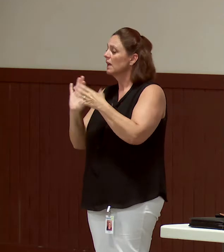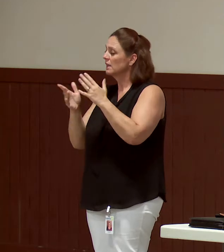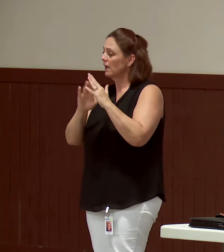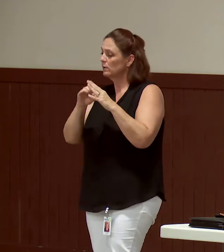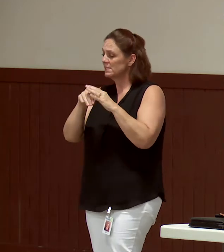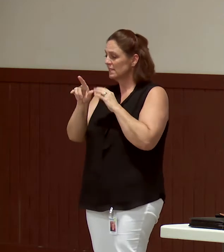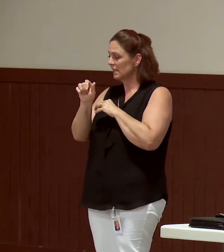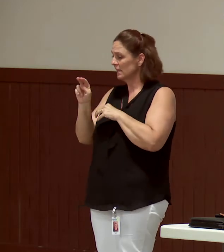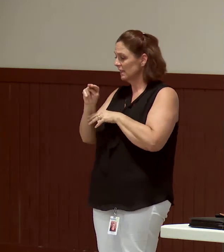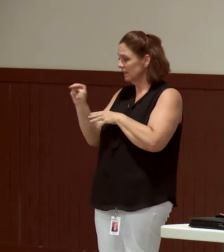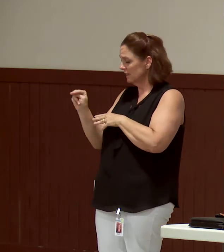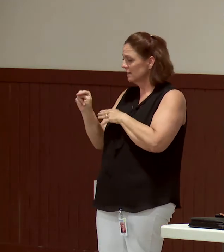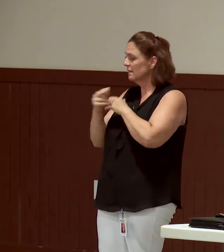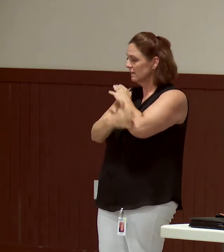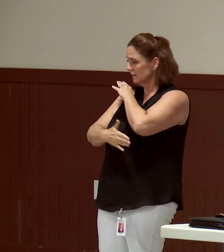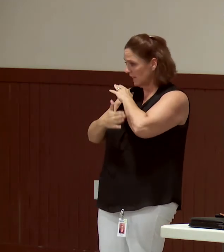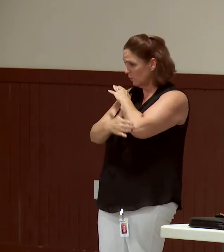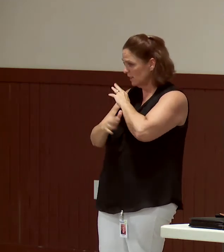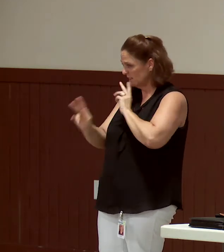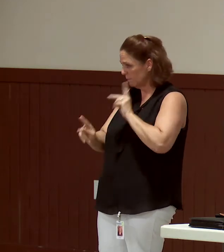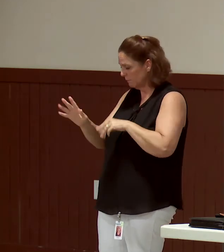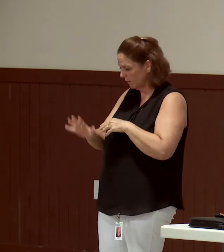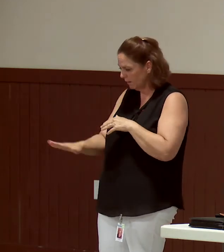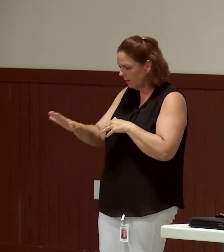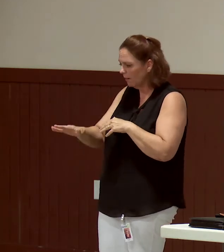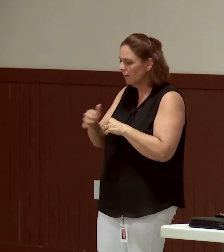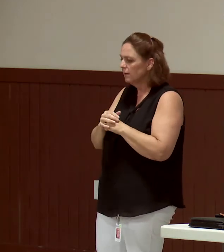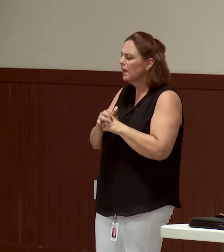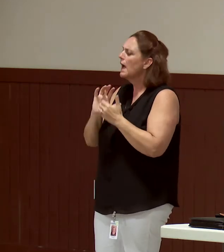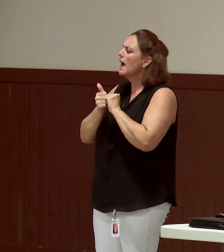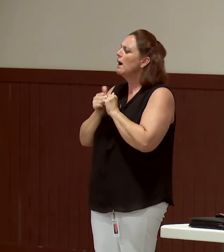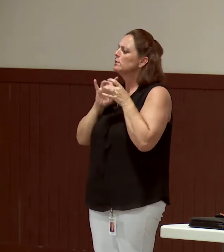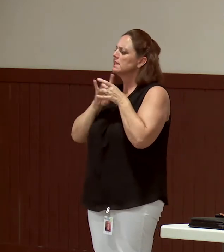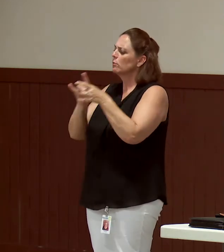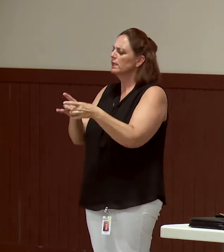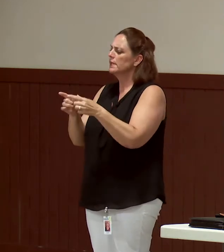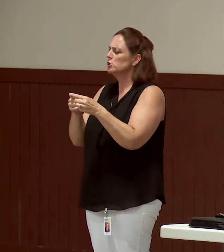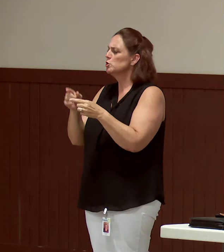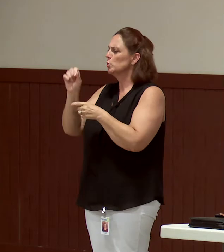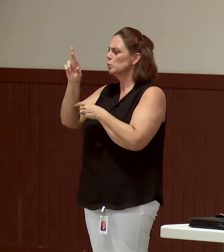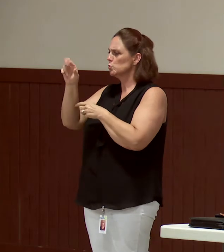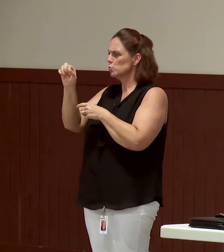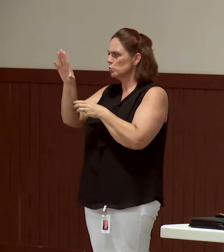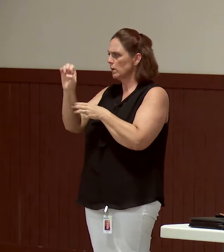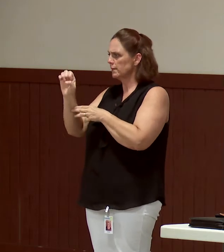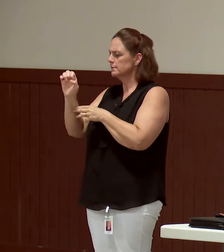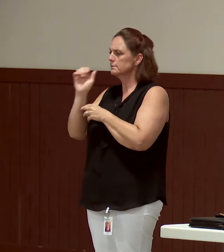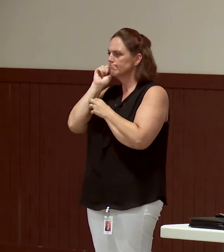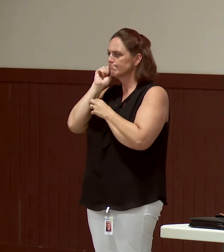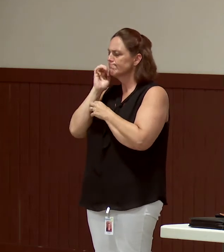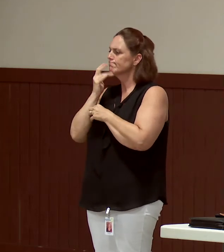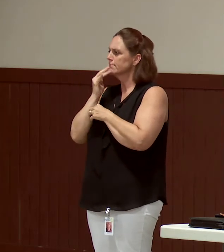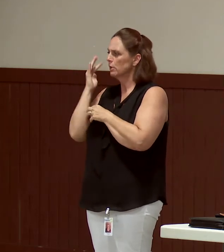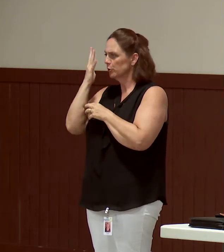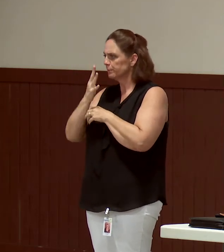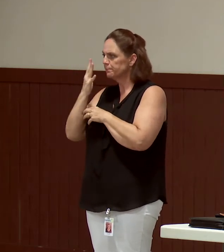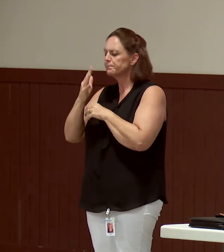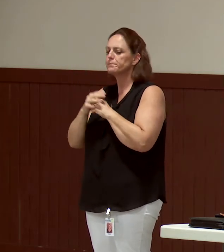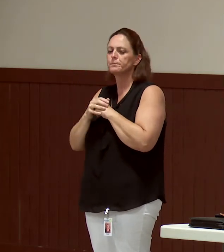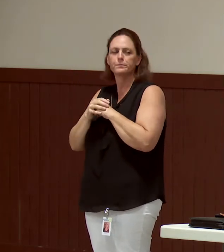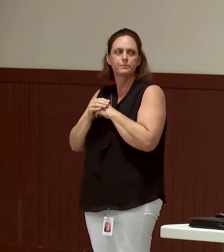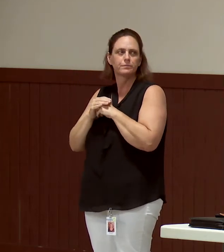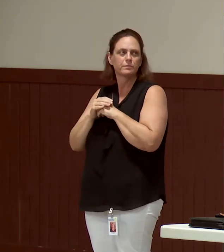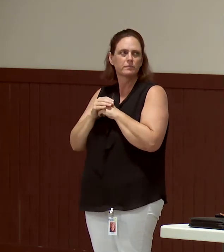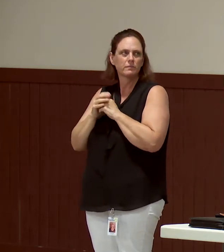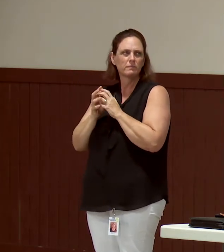how that shapes out across race, we see by this figure represented or shown on the screen. This